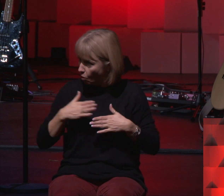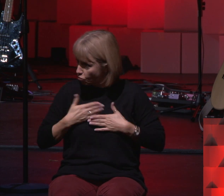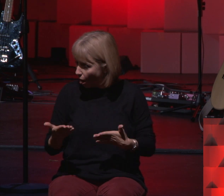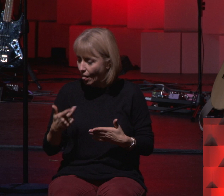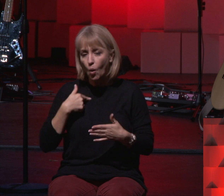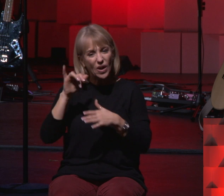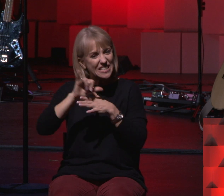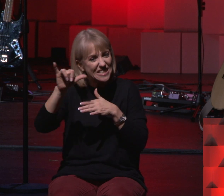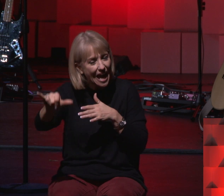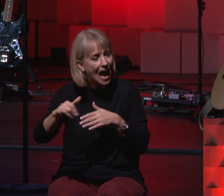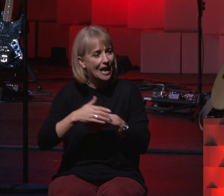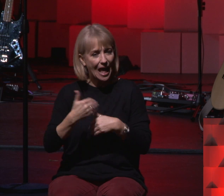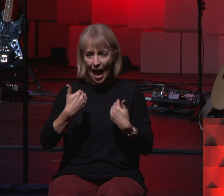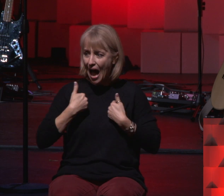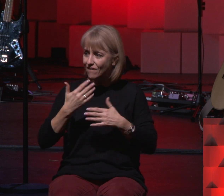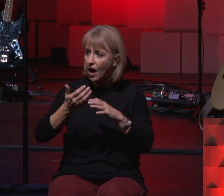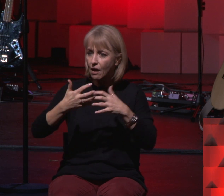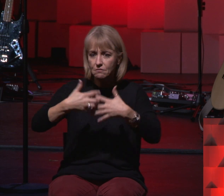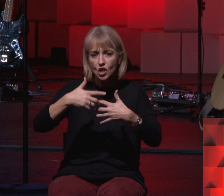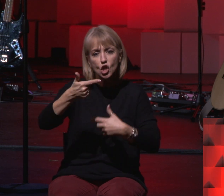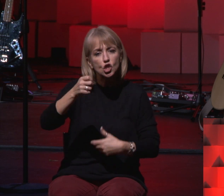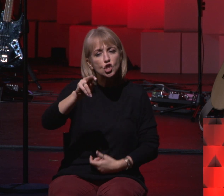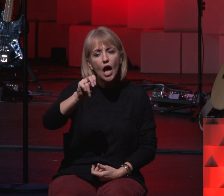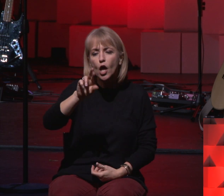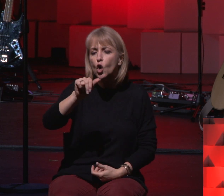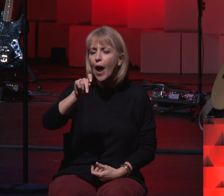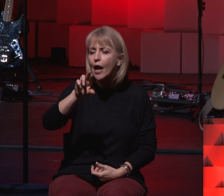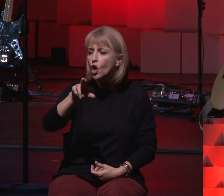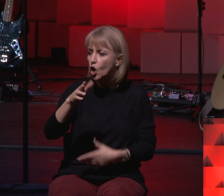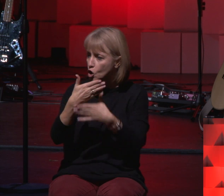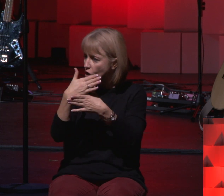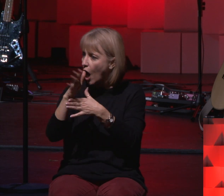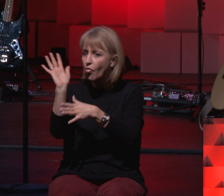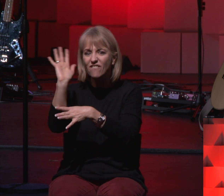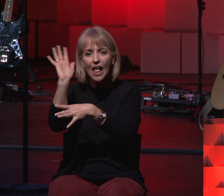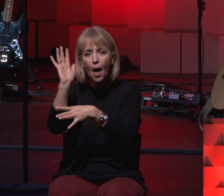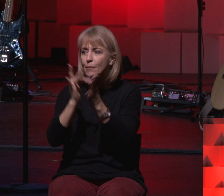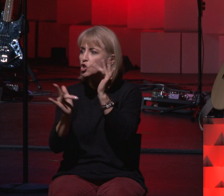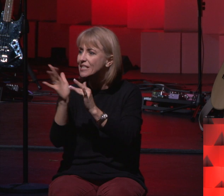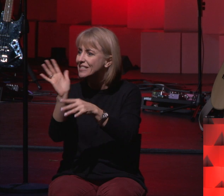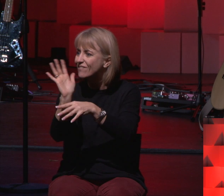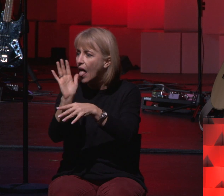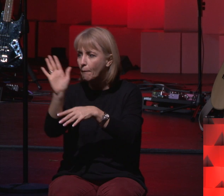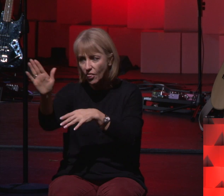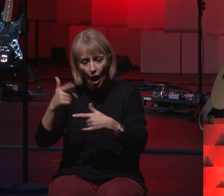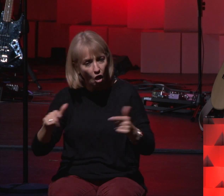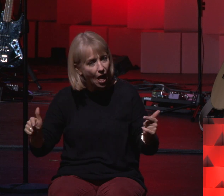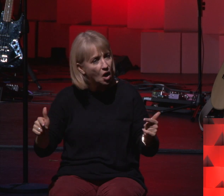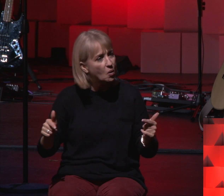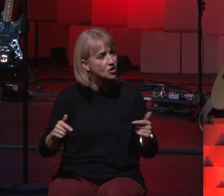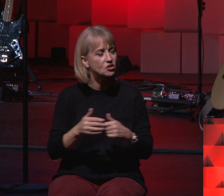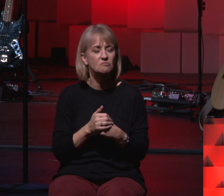film. And it was a great experience. It reminded me of this passage. You're just going to go and see what's there. Now, it doesn't mean we have to go to the remote villages of